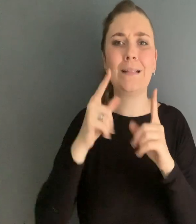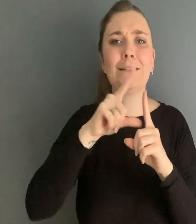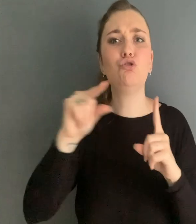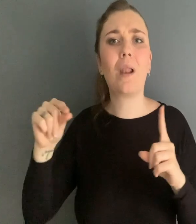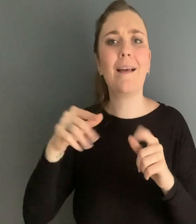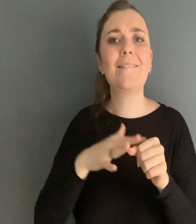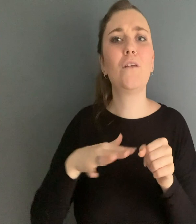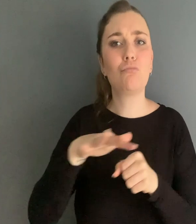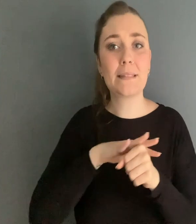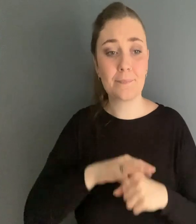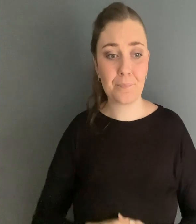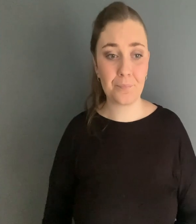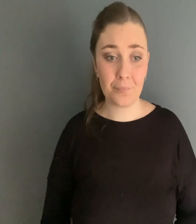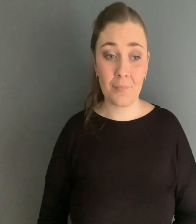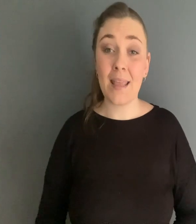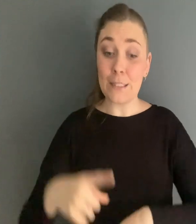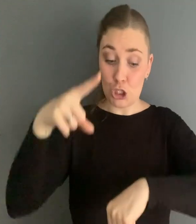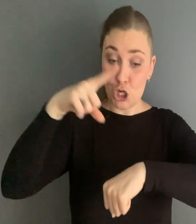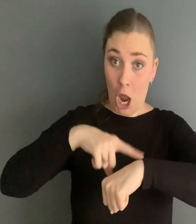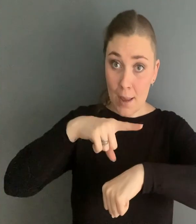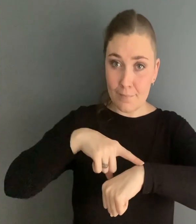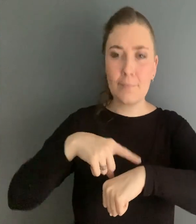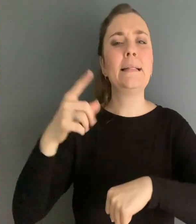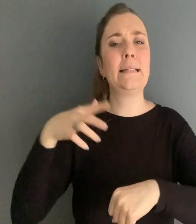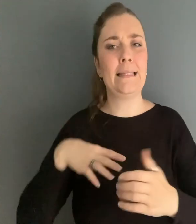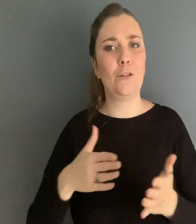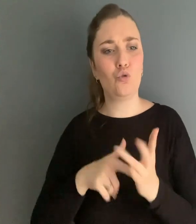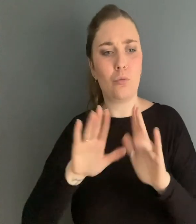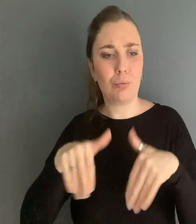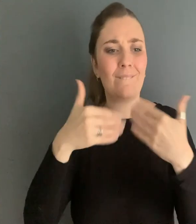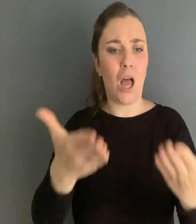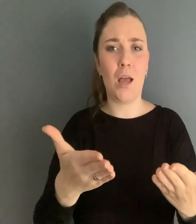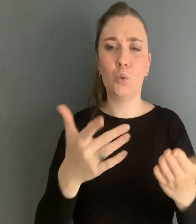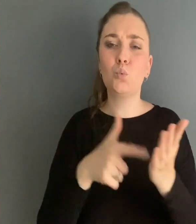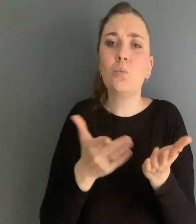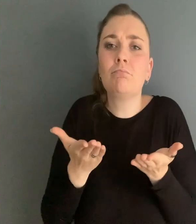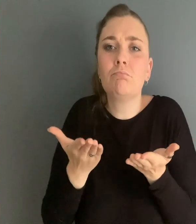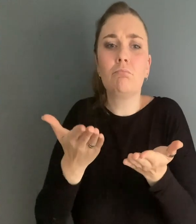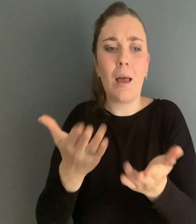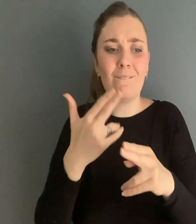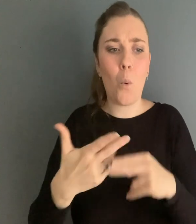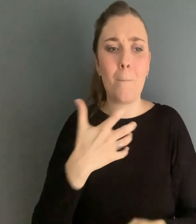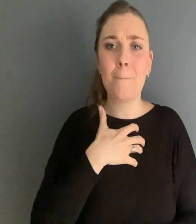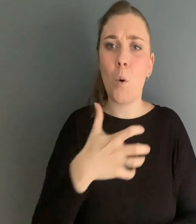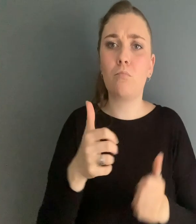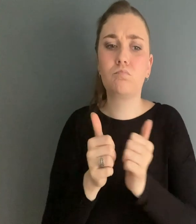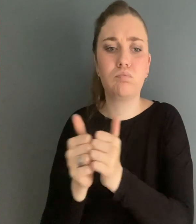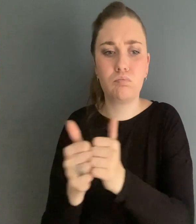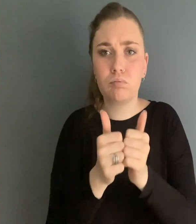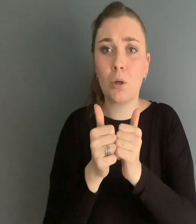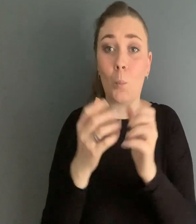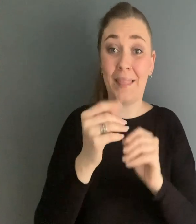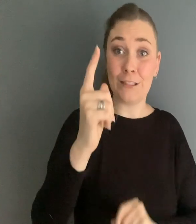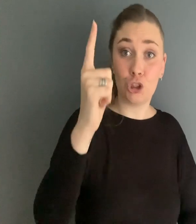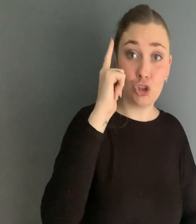environment. And time needs to be provided to allow for more collaboration